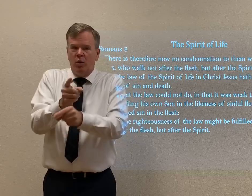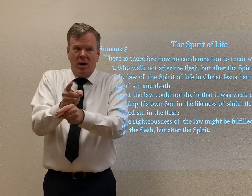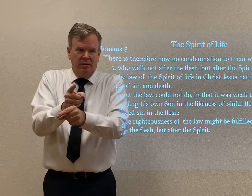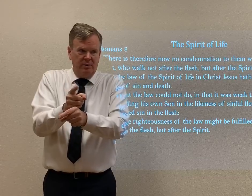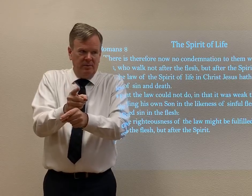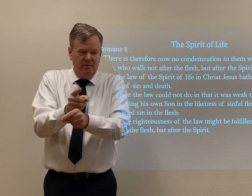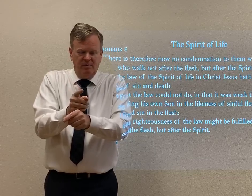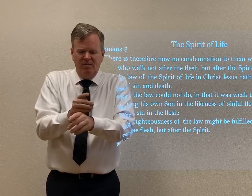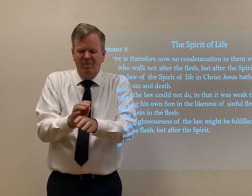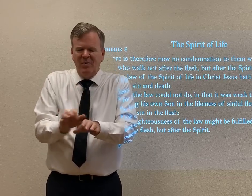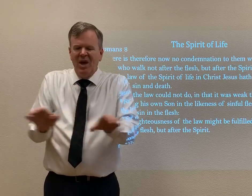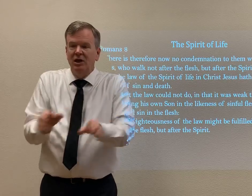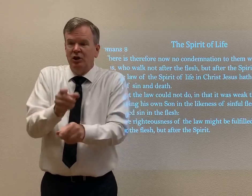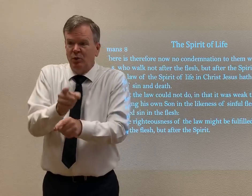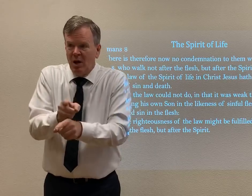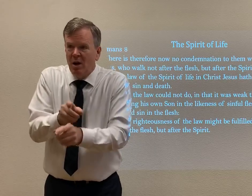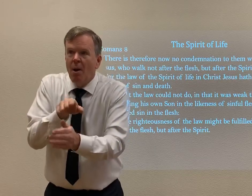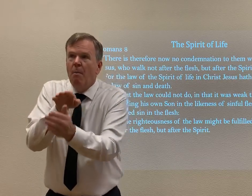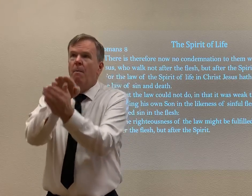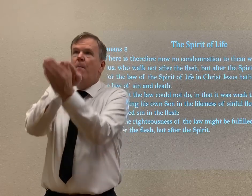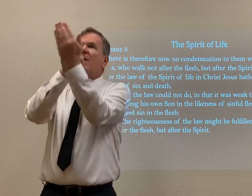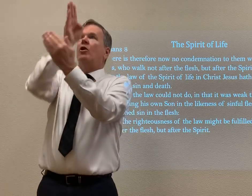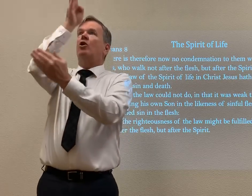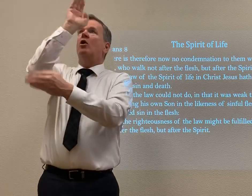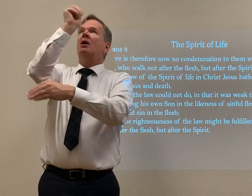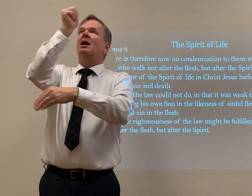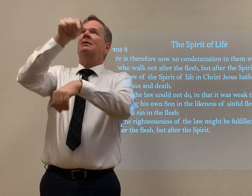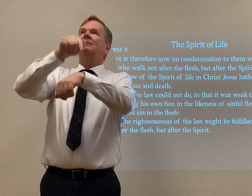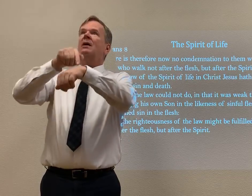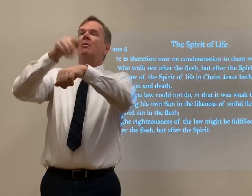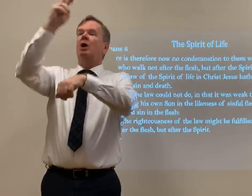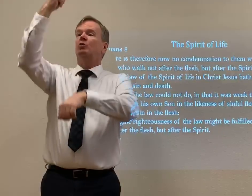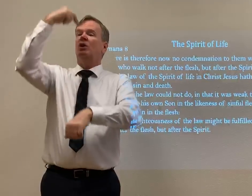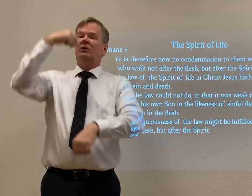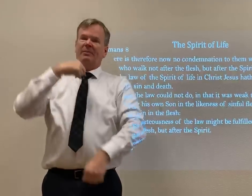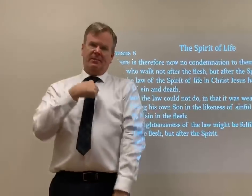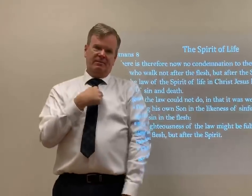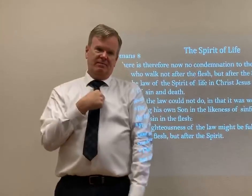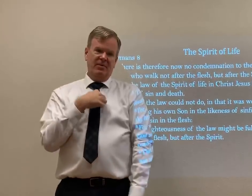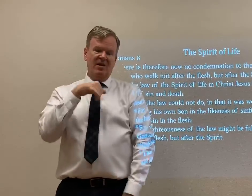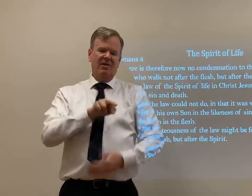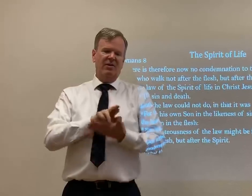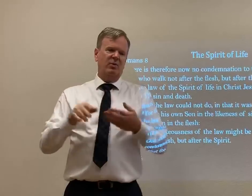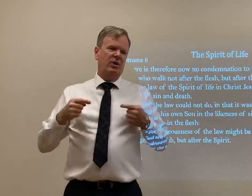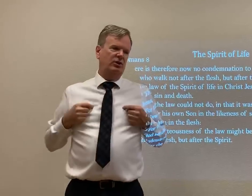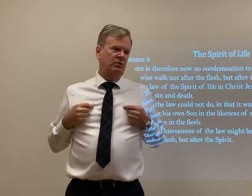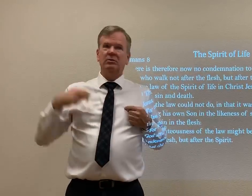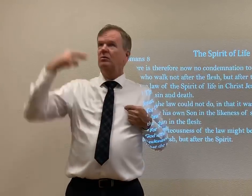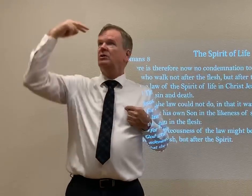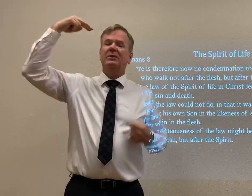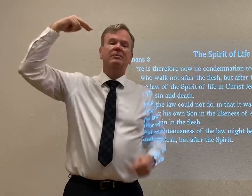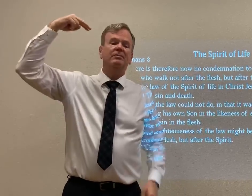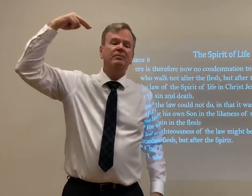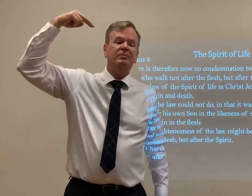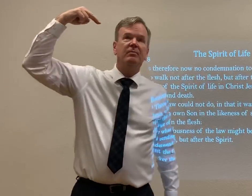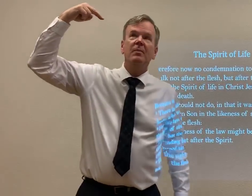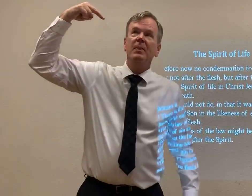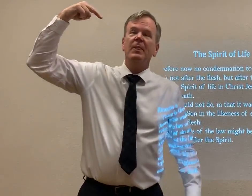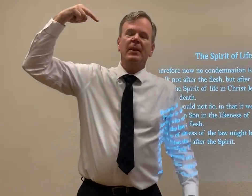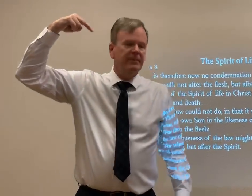our speech being right, our actions being right. Because we understand that we can be before God at any time and he's watching us. Everything we do,